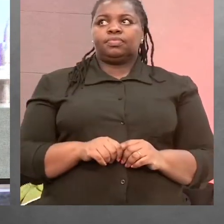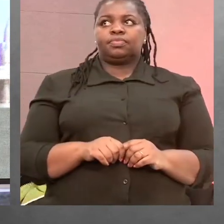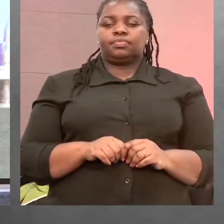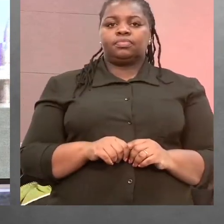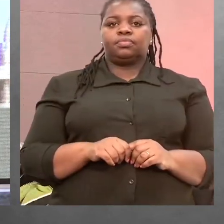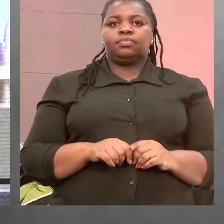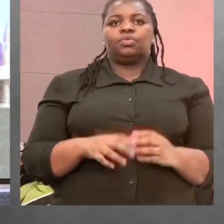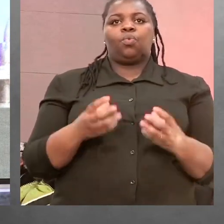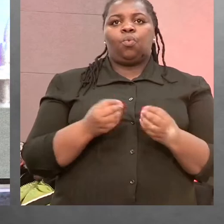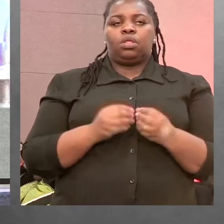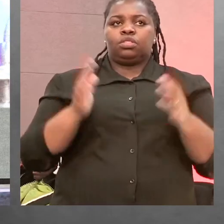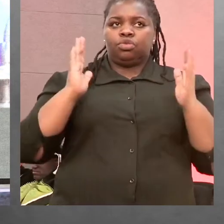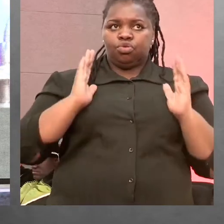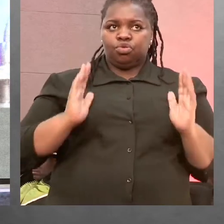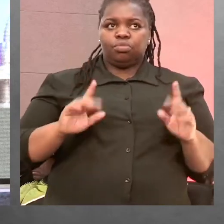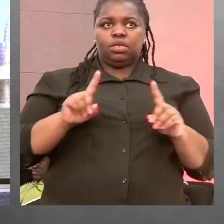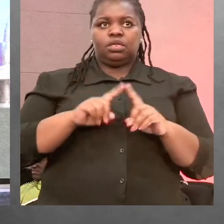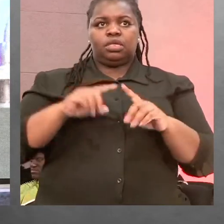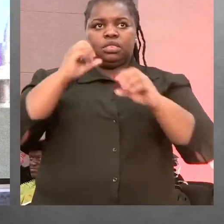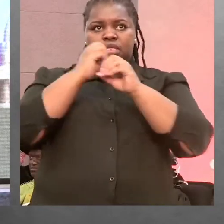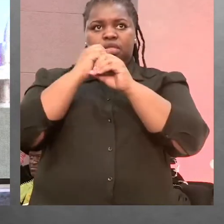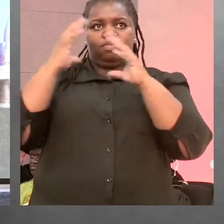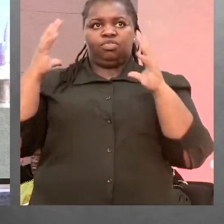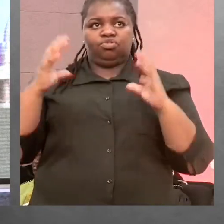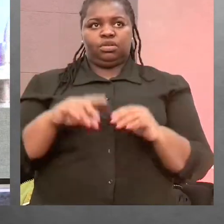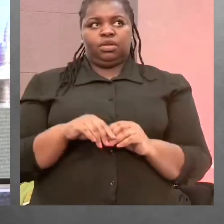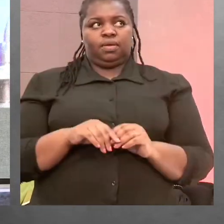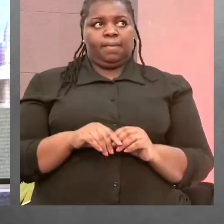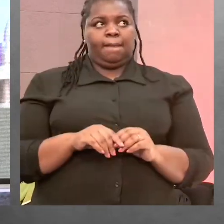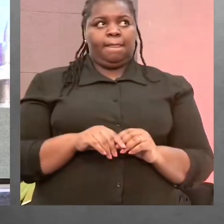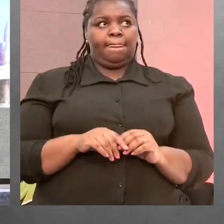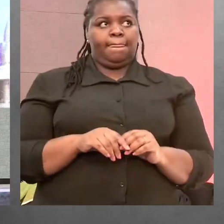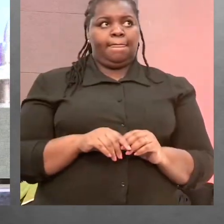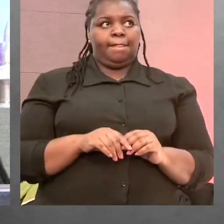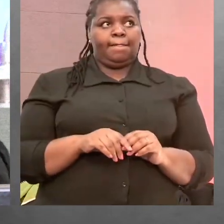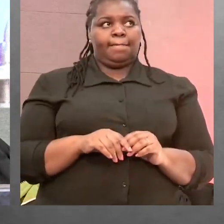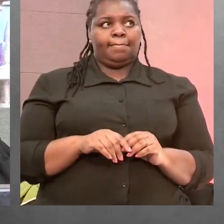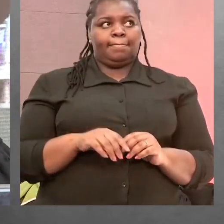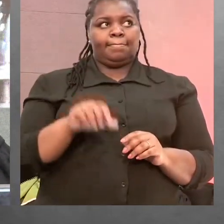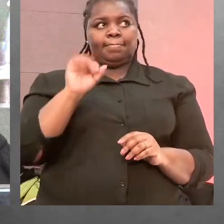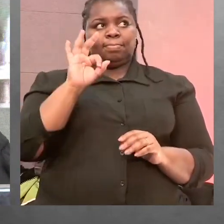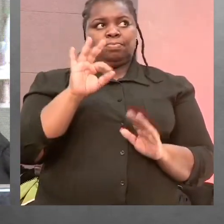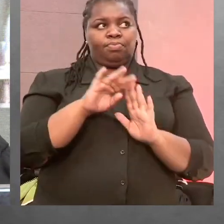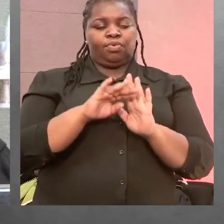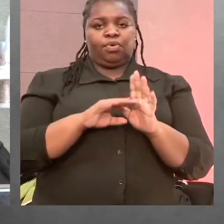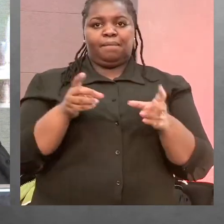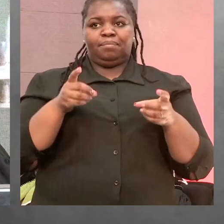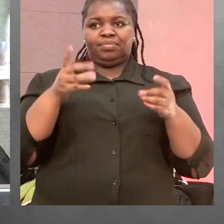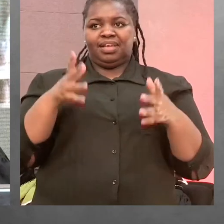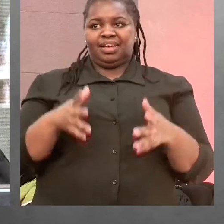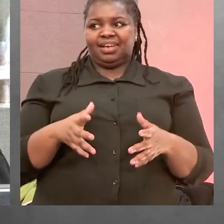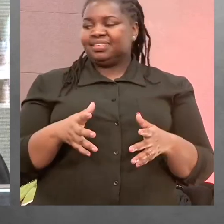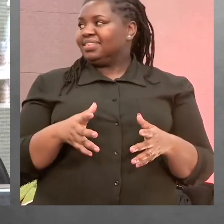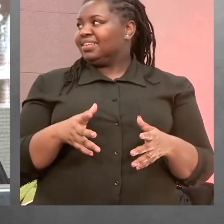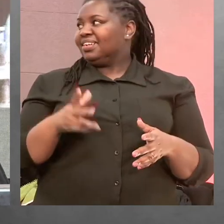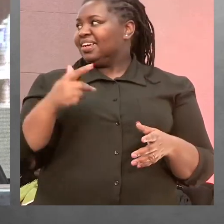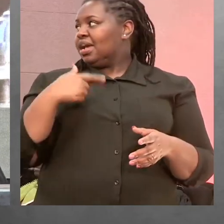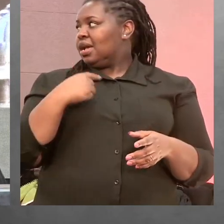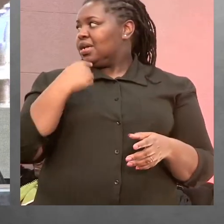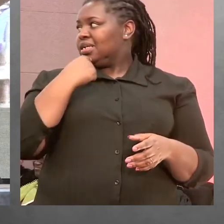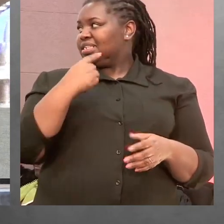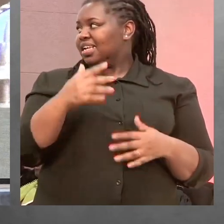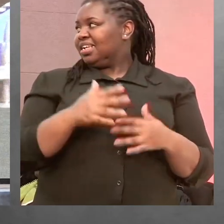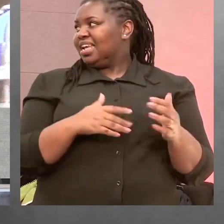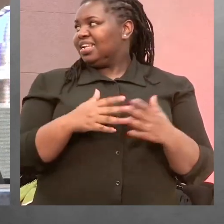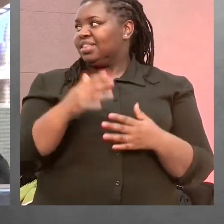with humility, empathy, and a vision. If program director, I said